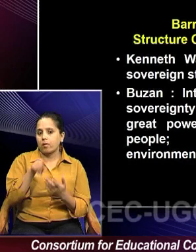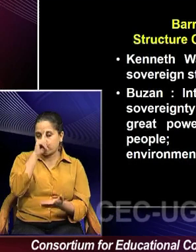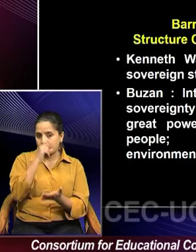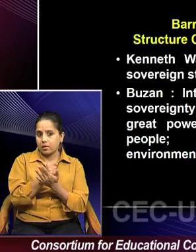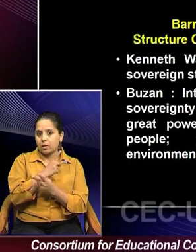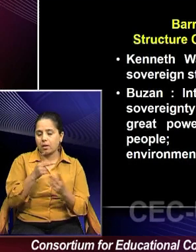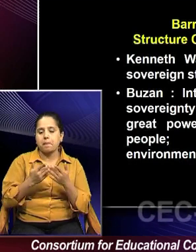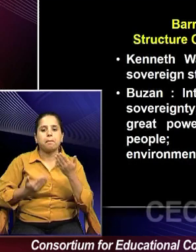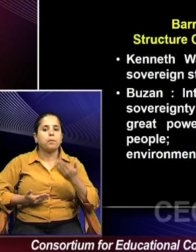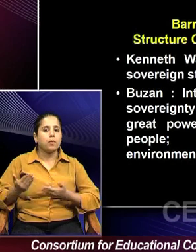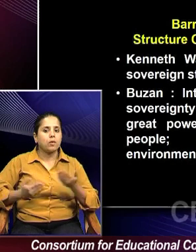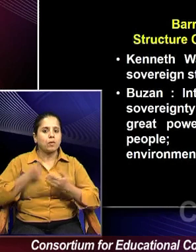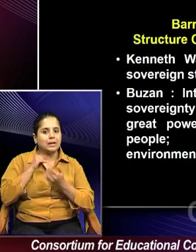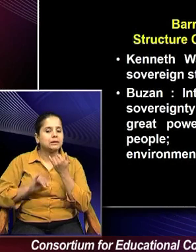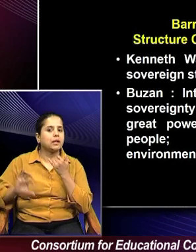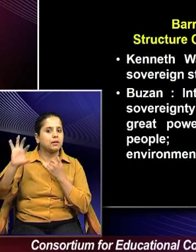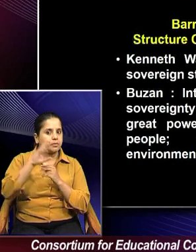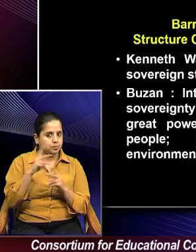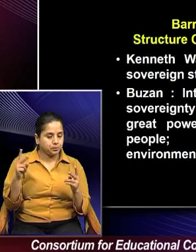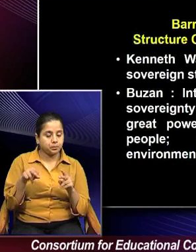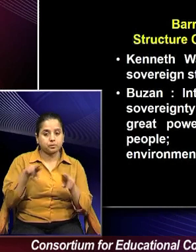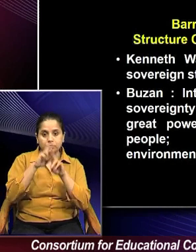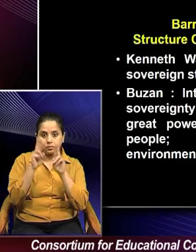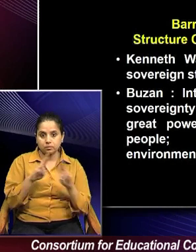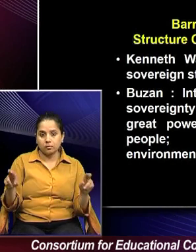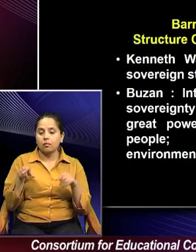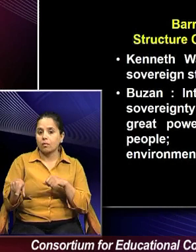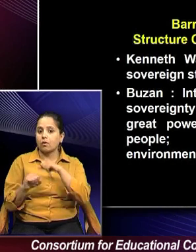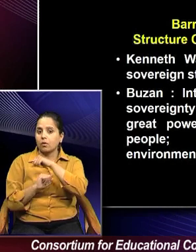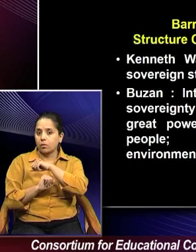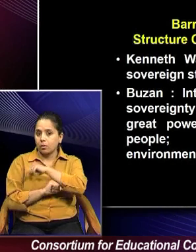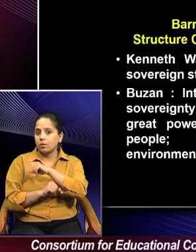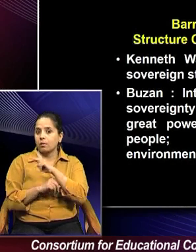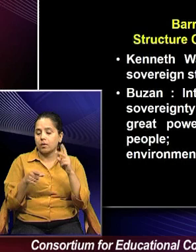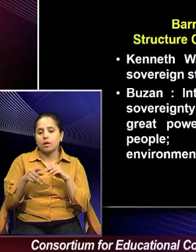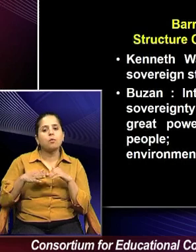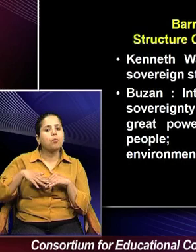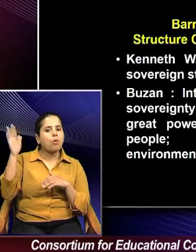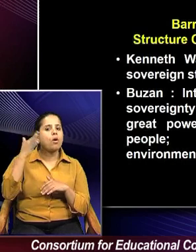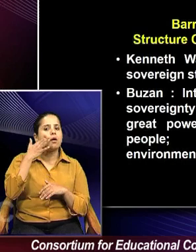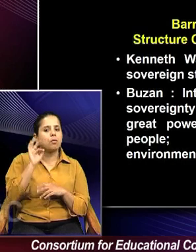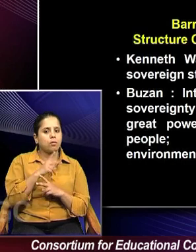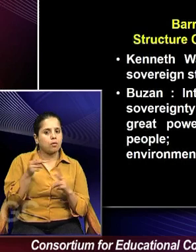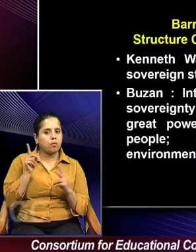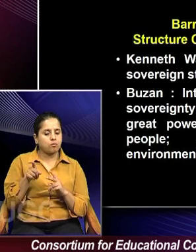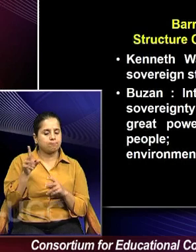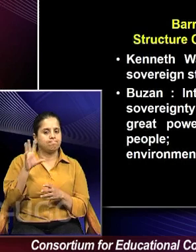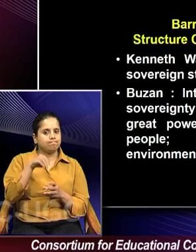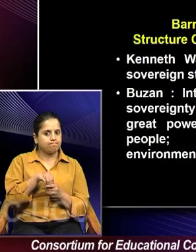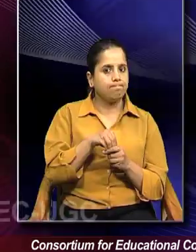determine the behavior of states. So, international structures are most important component